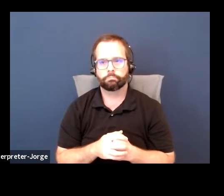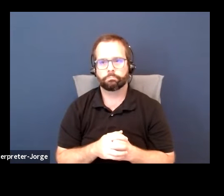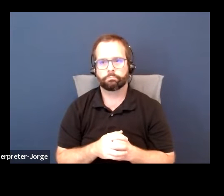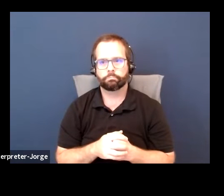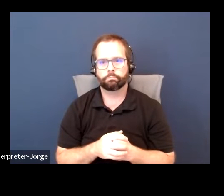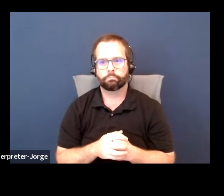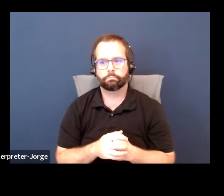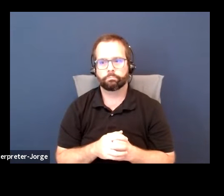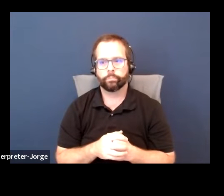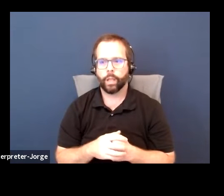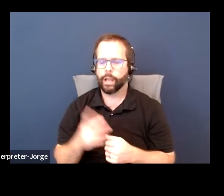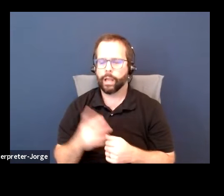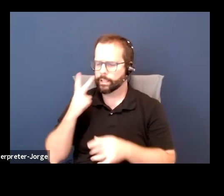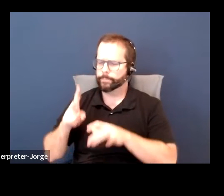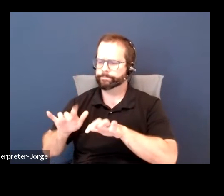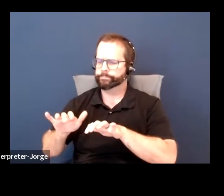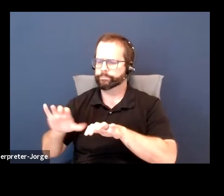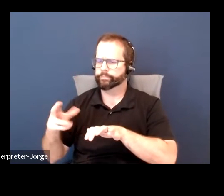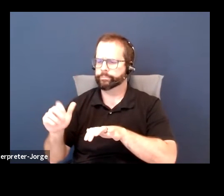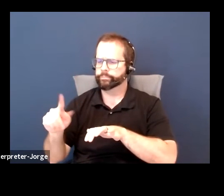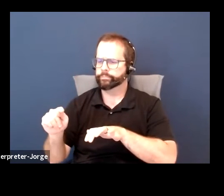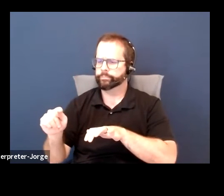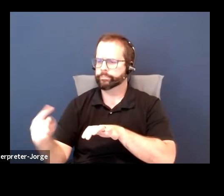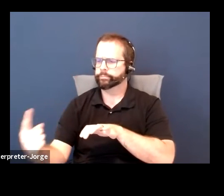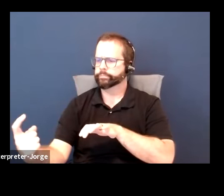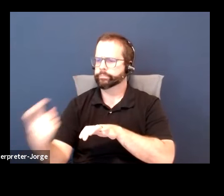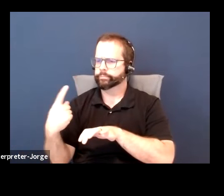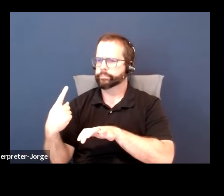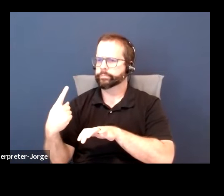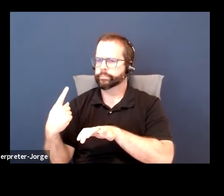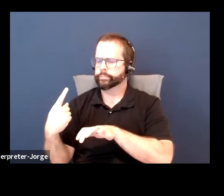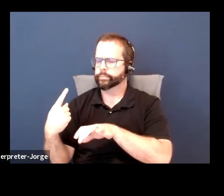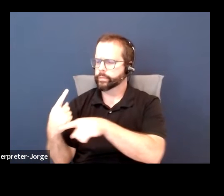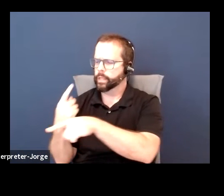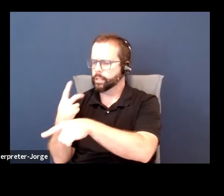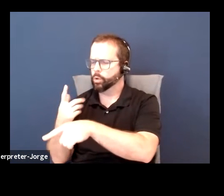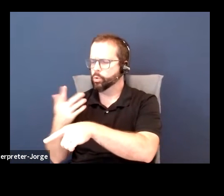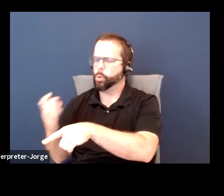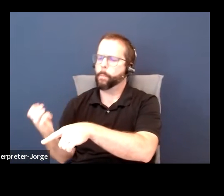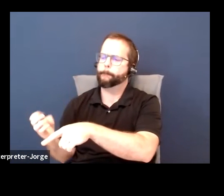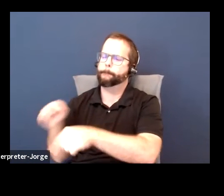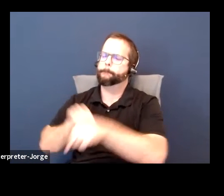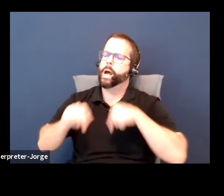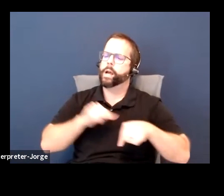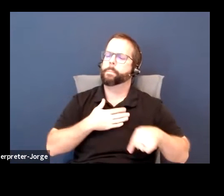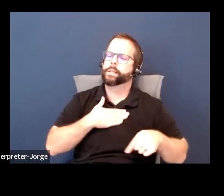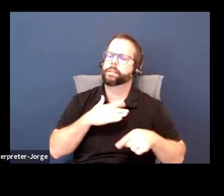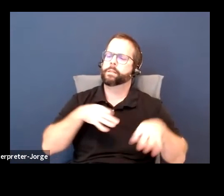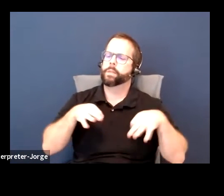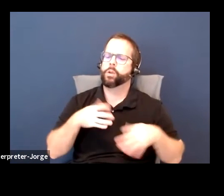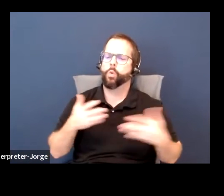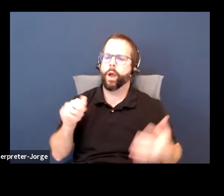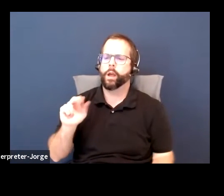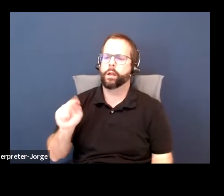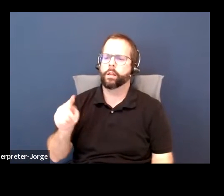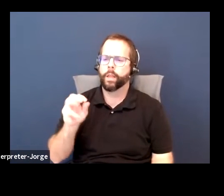Well, question is, will you go back and please explain what Anthem is and what agency